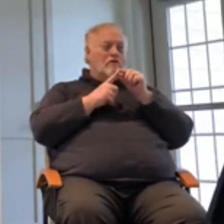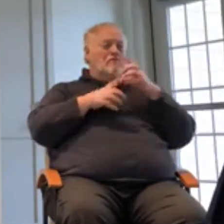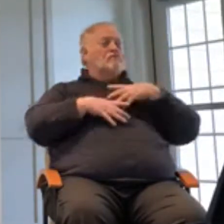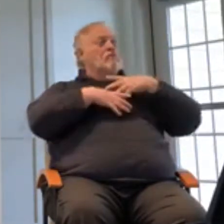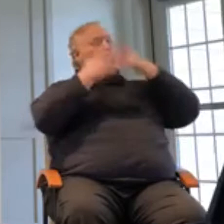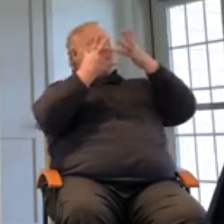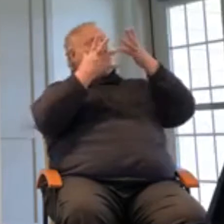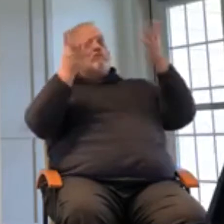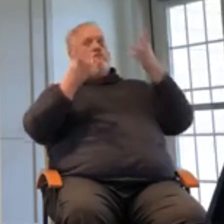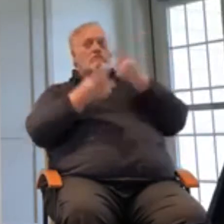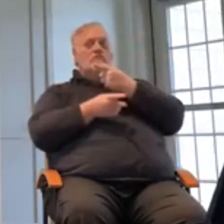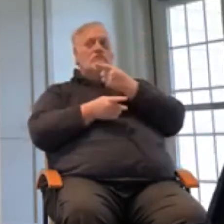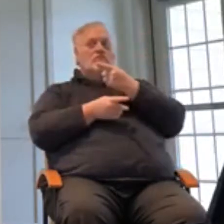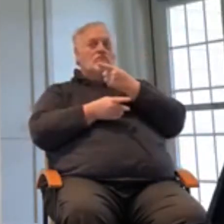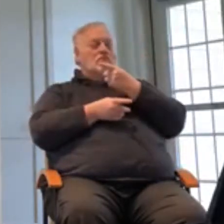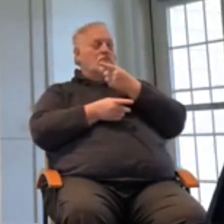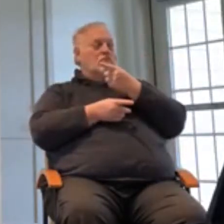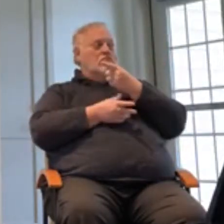ha!